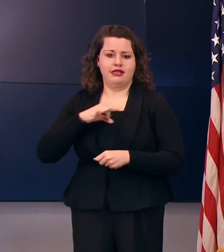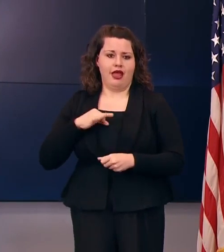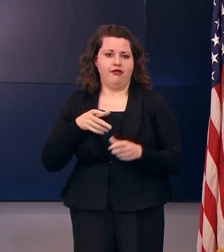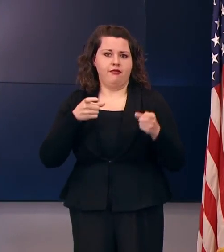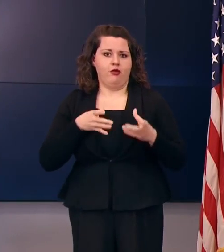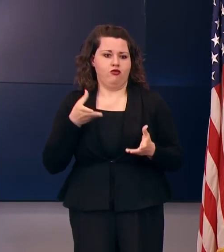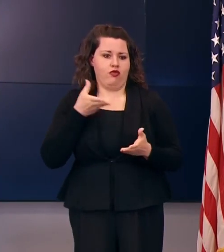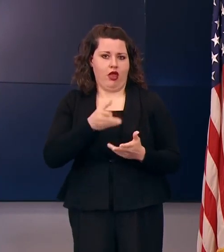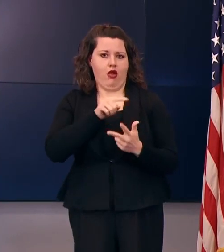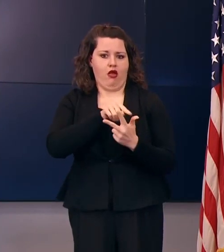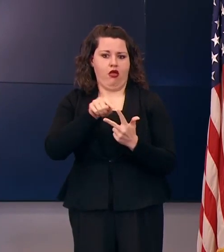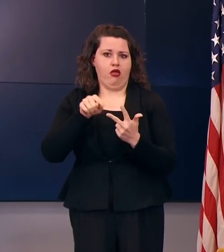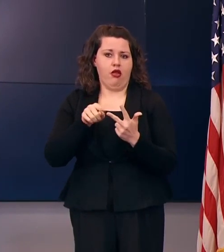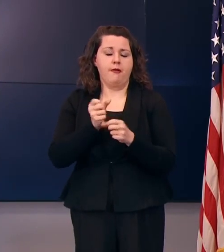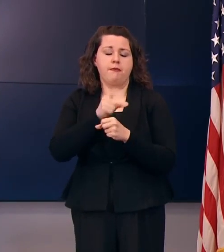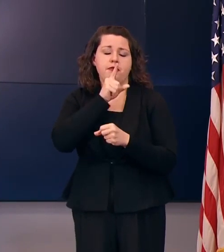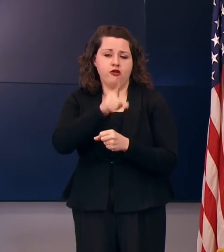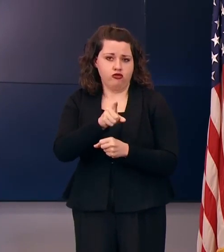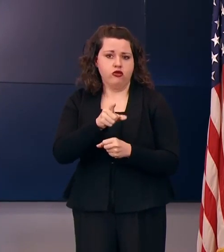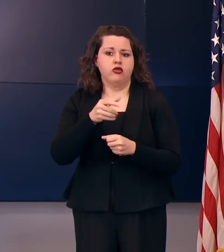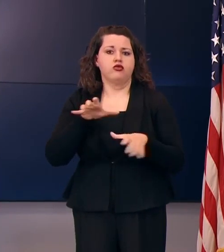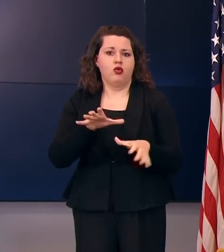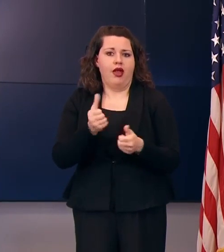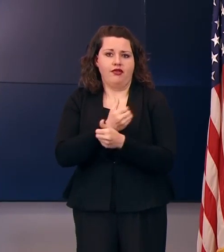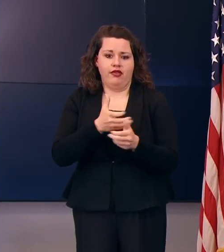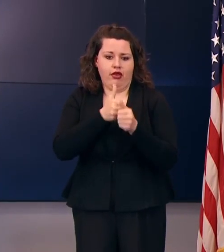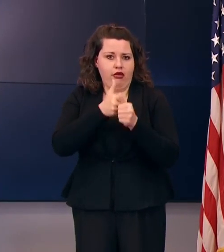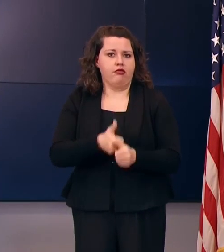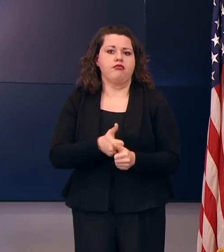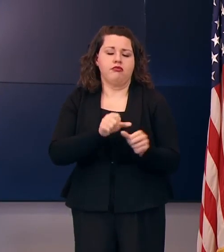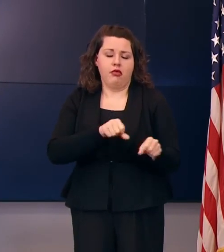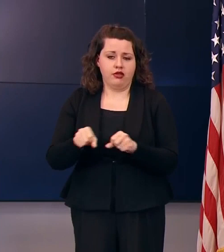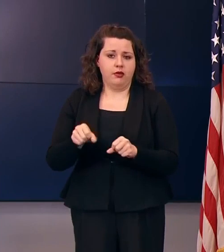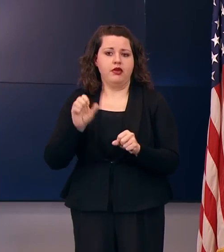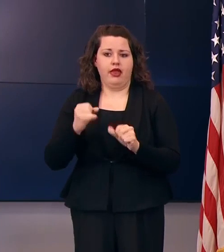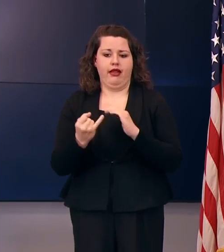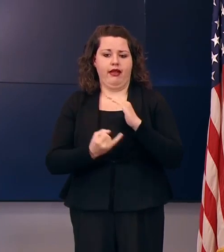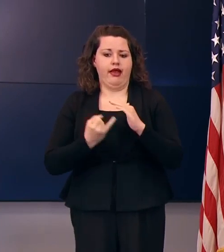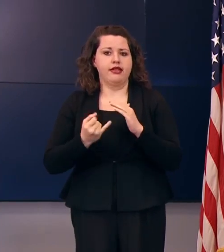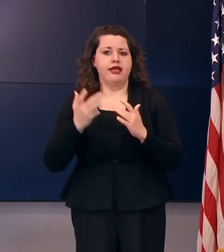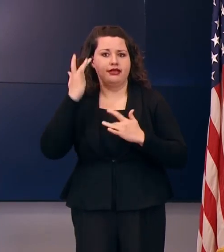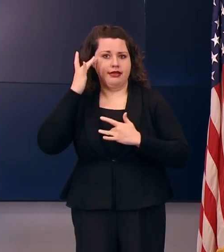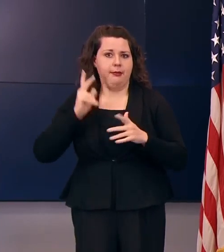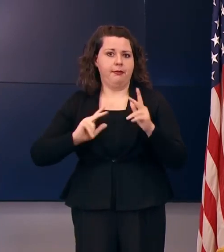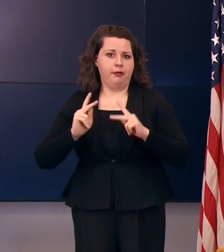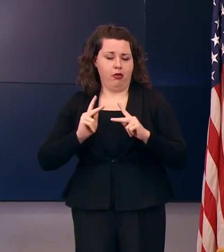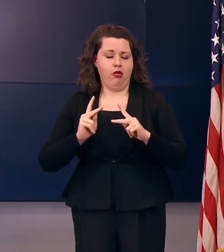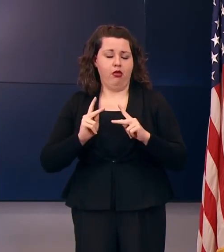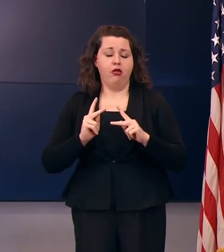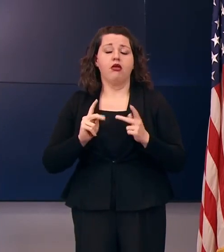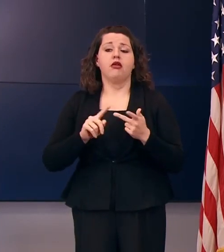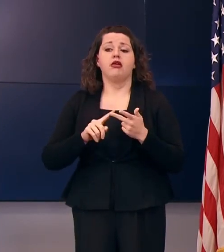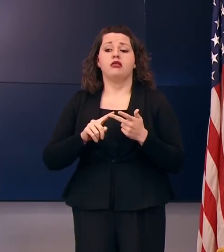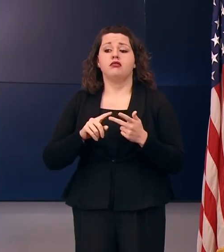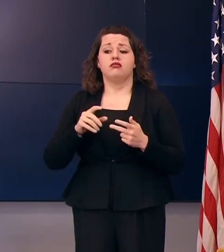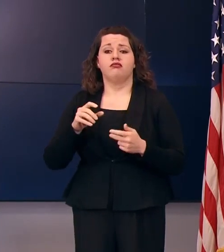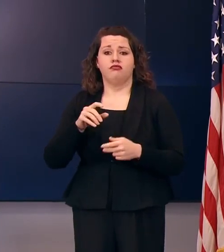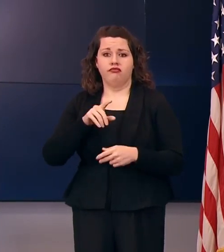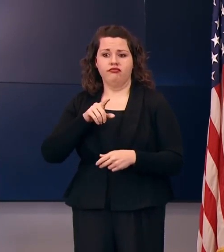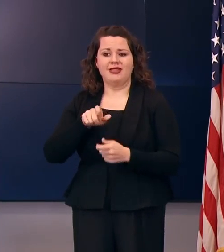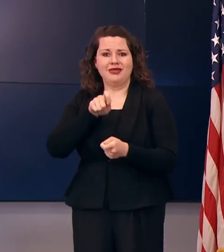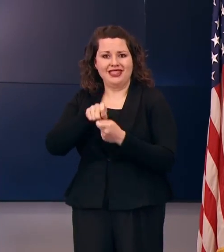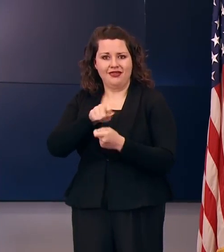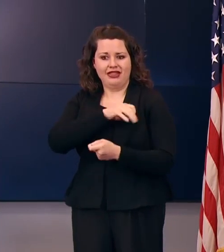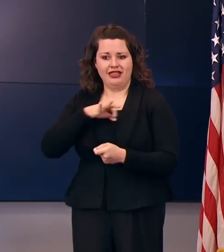the facilities to ensure that all steps are being taken to make sure that we isolate sick residents, assign dedicated staff members